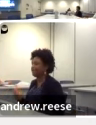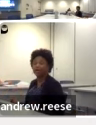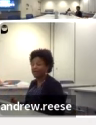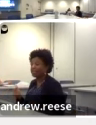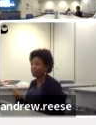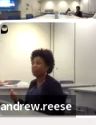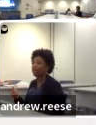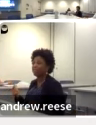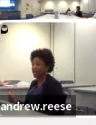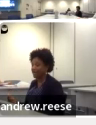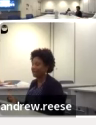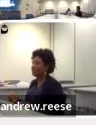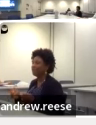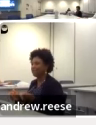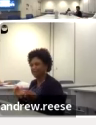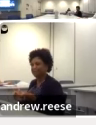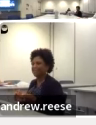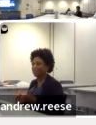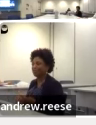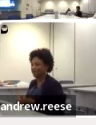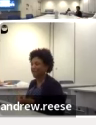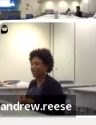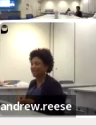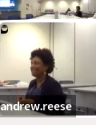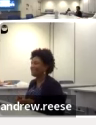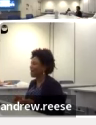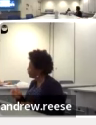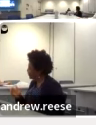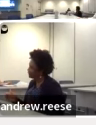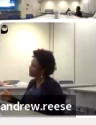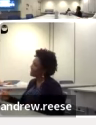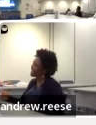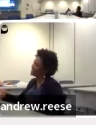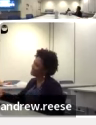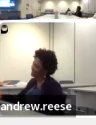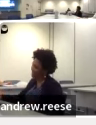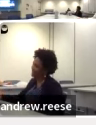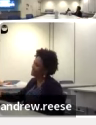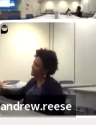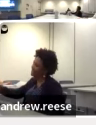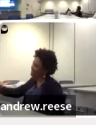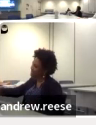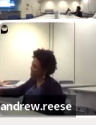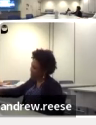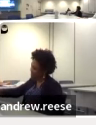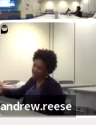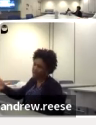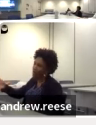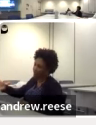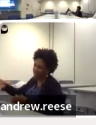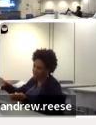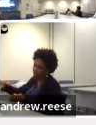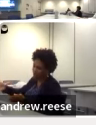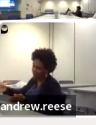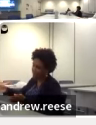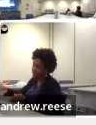the individualized program plan from the residential provider, I would also like to see a